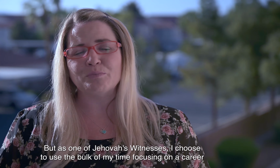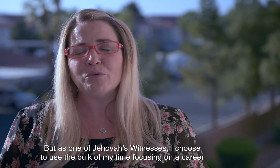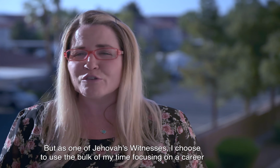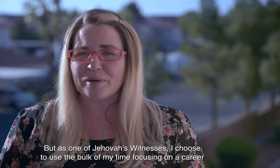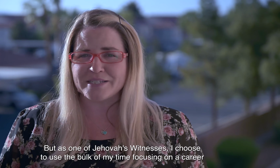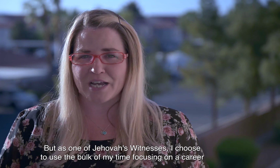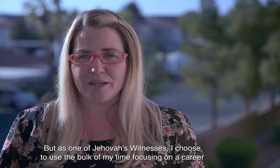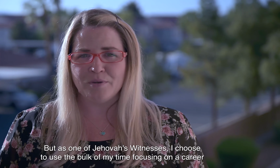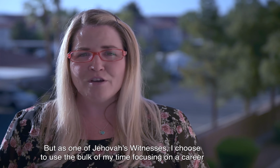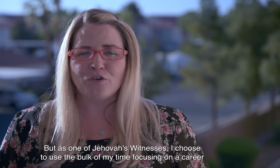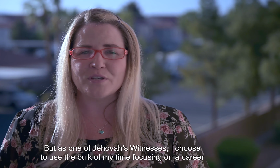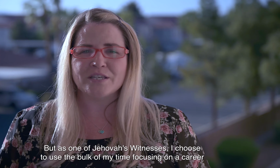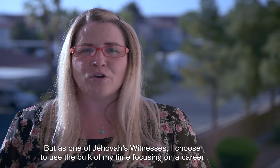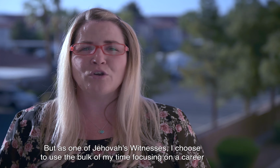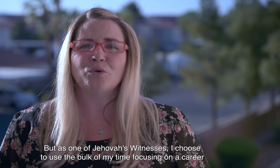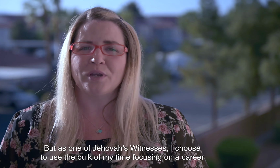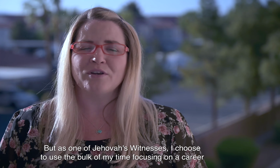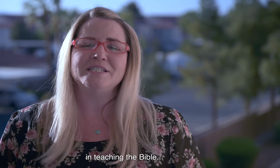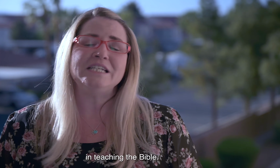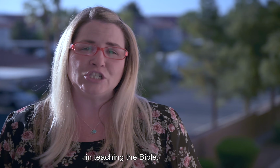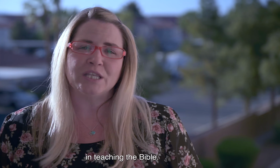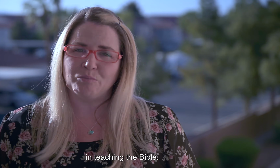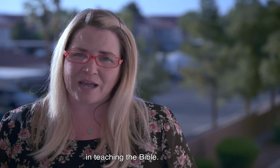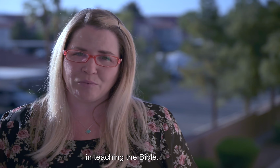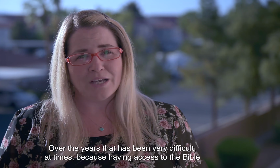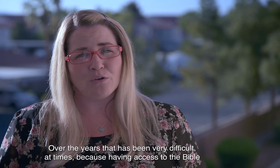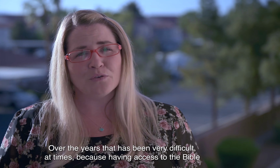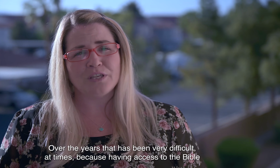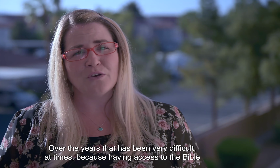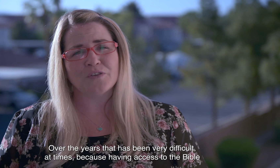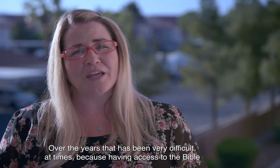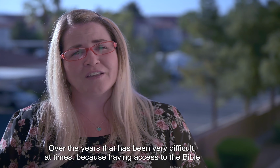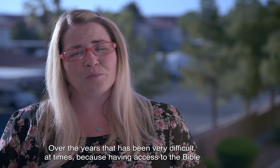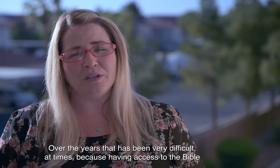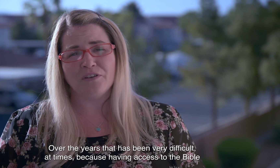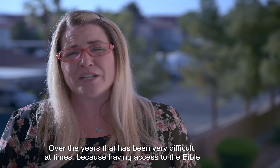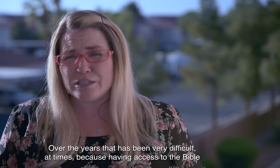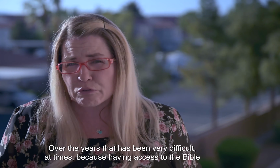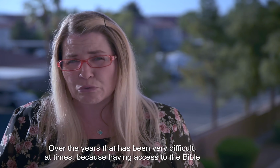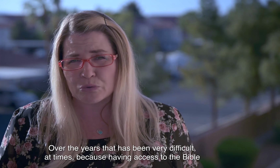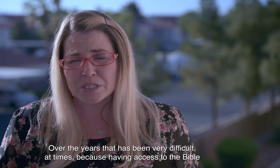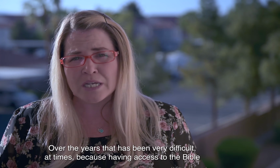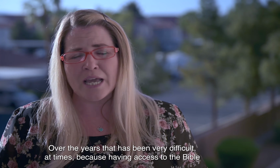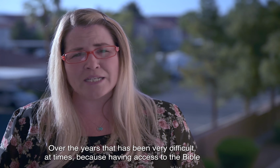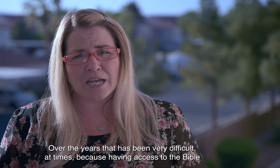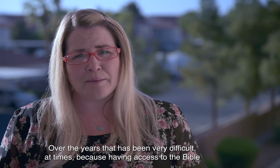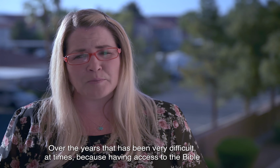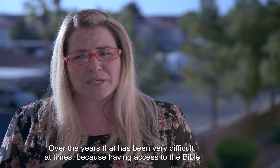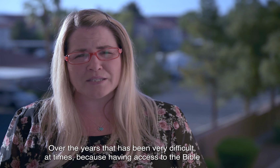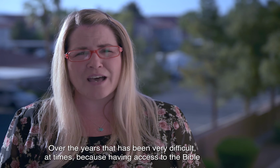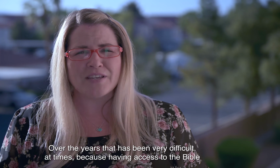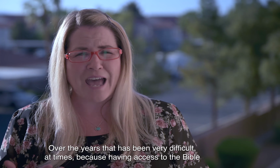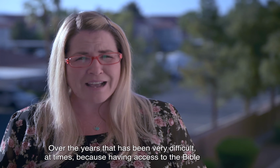use the bulk of my time focusing on a career in teaching the Bible. Over the years, that has been very difficult at